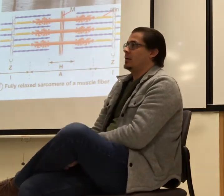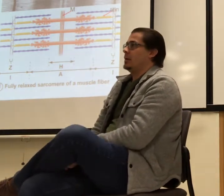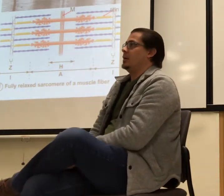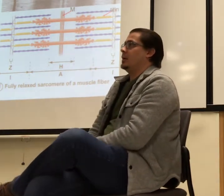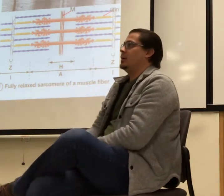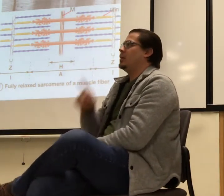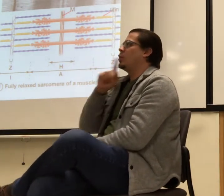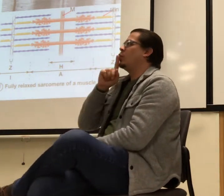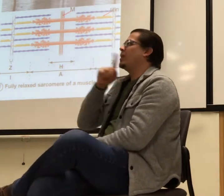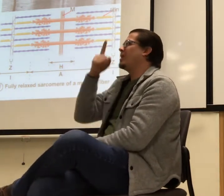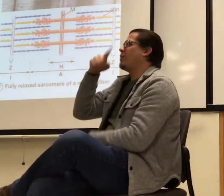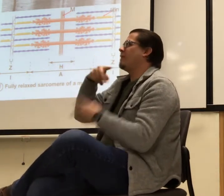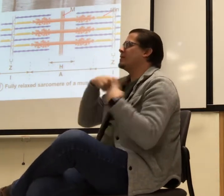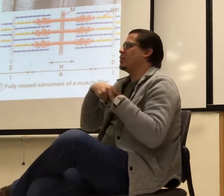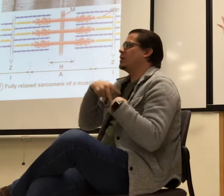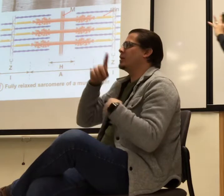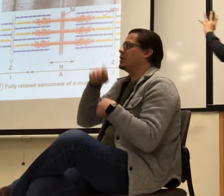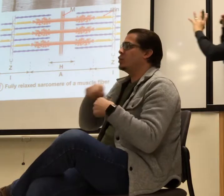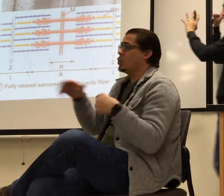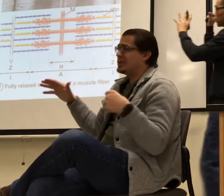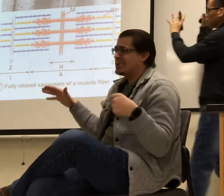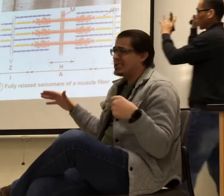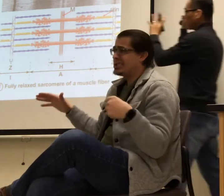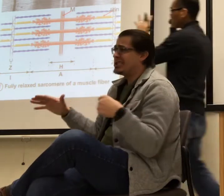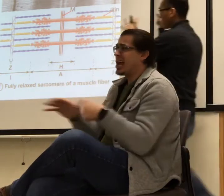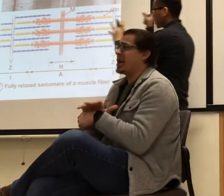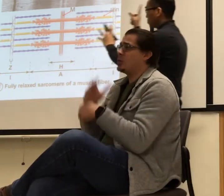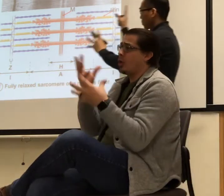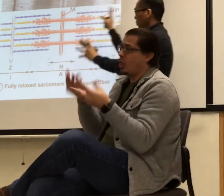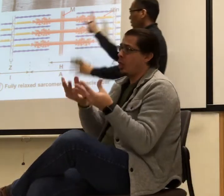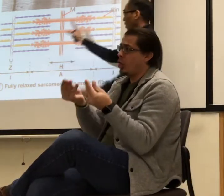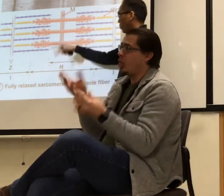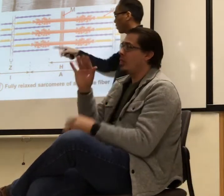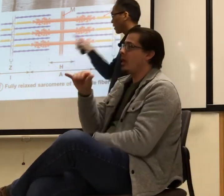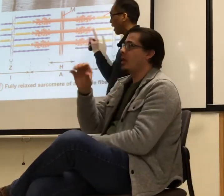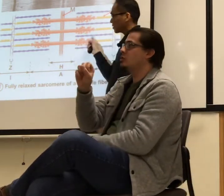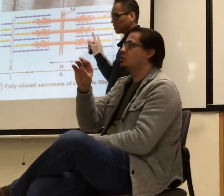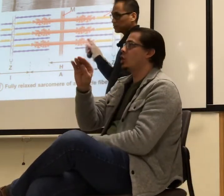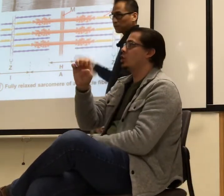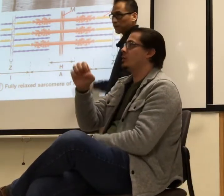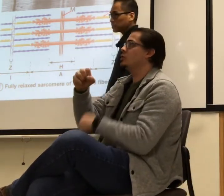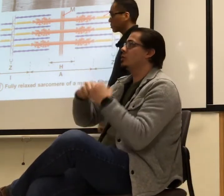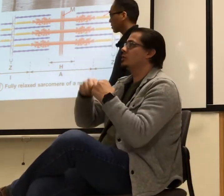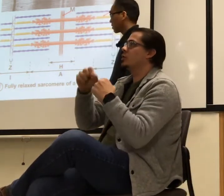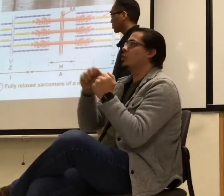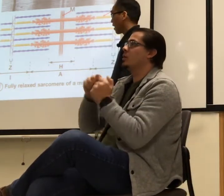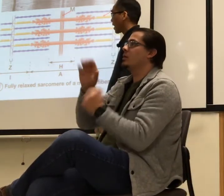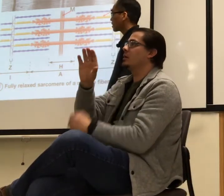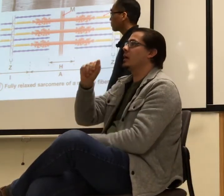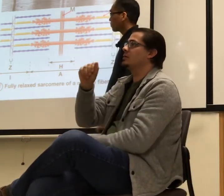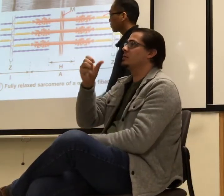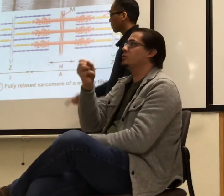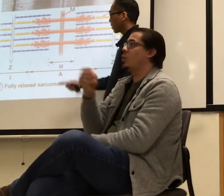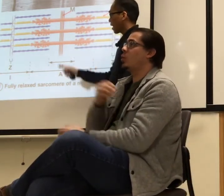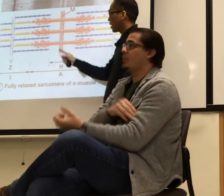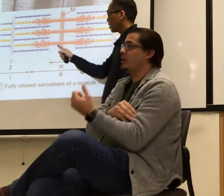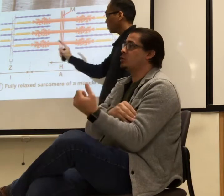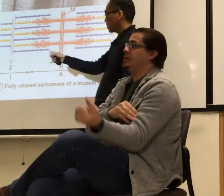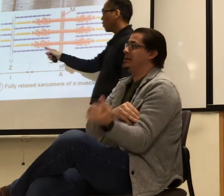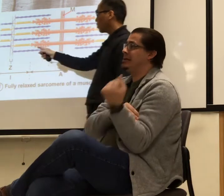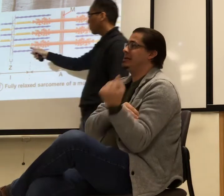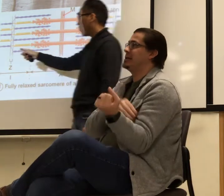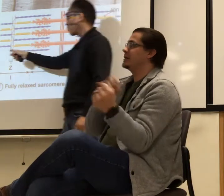Ultimately, for the physiology, you have to saturate this sarcomere structure with calcium so the muscles can contract.